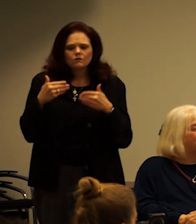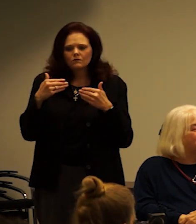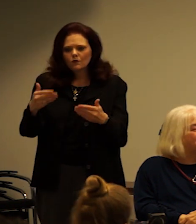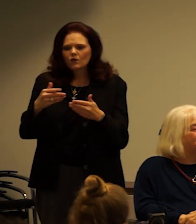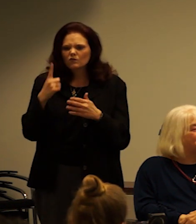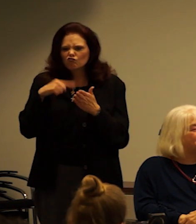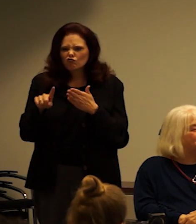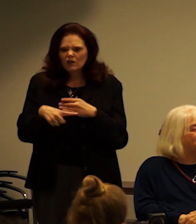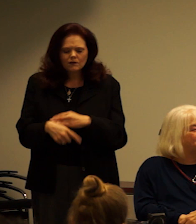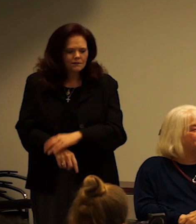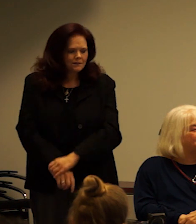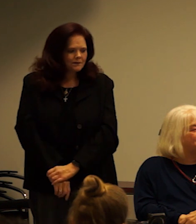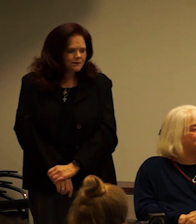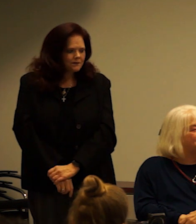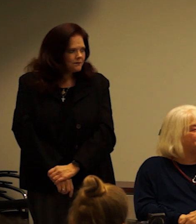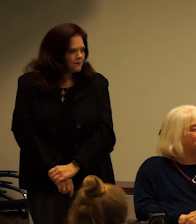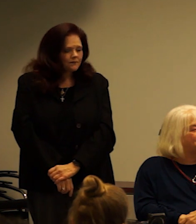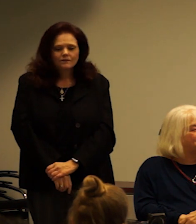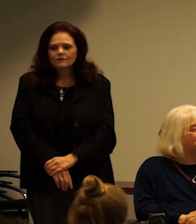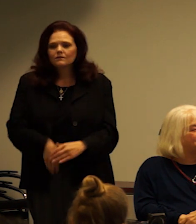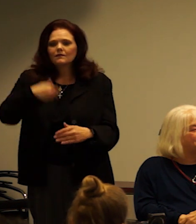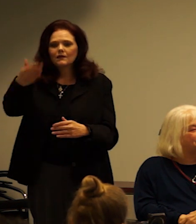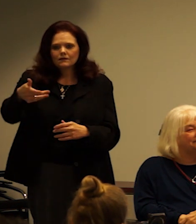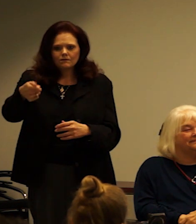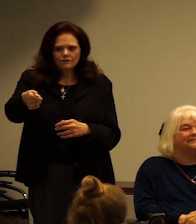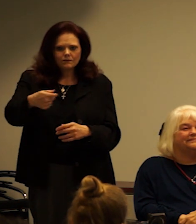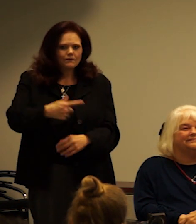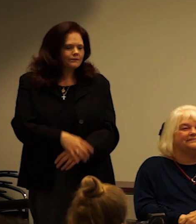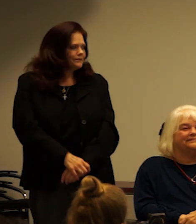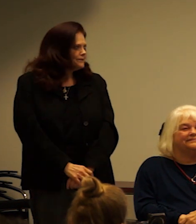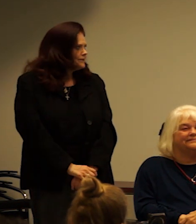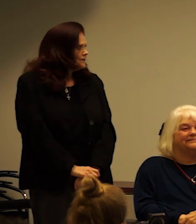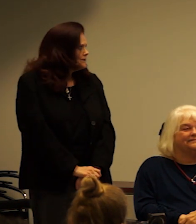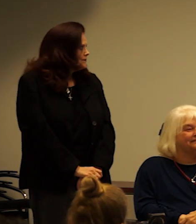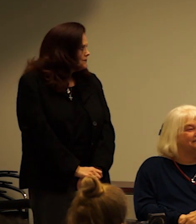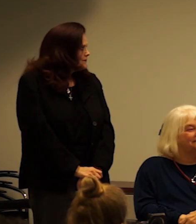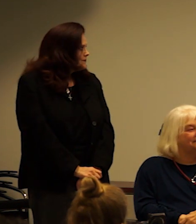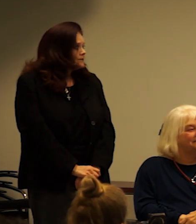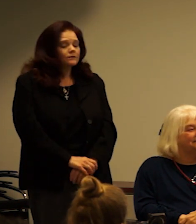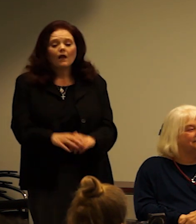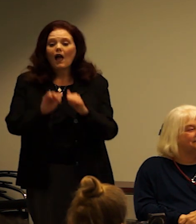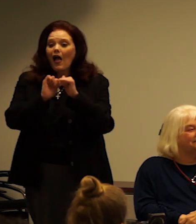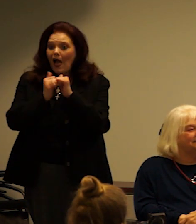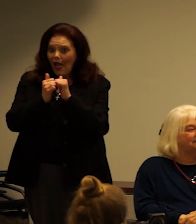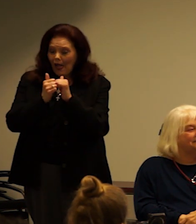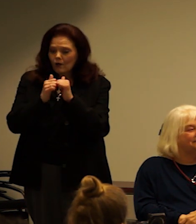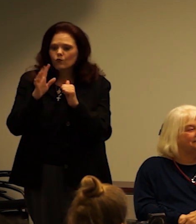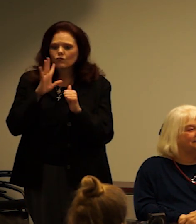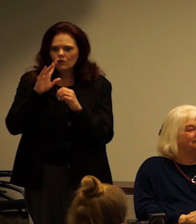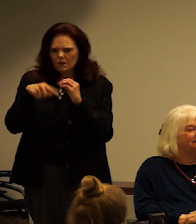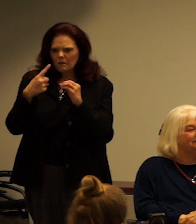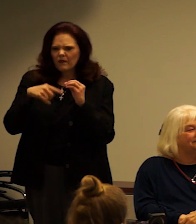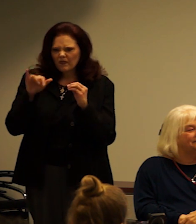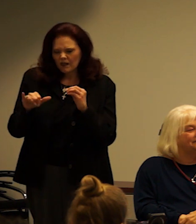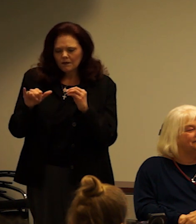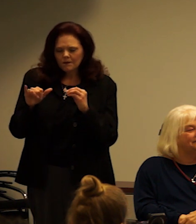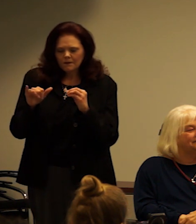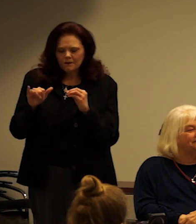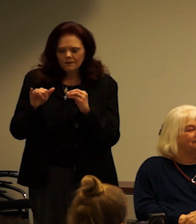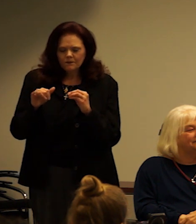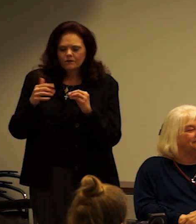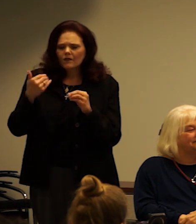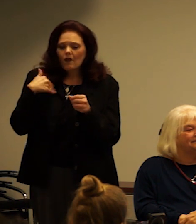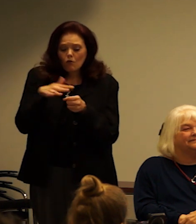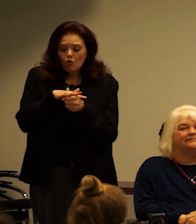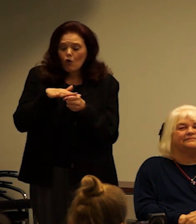Okay. All right. Next slide, Helen. Okay. How? We've talked about this. There